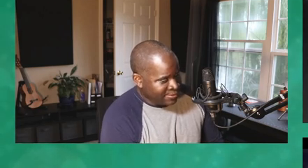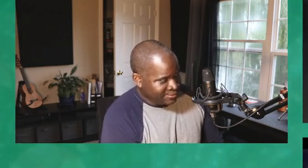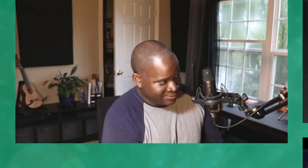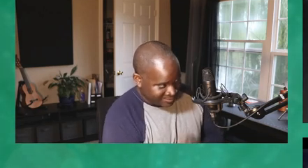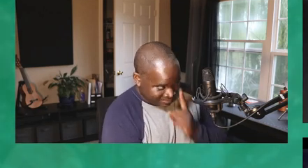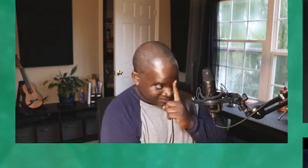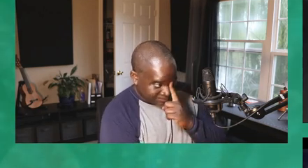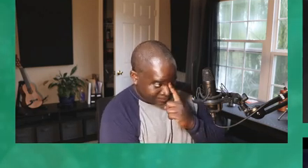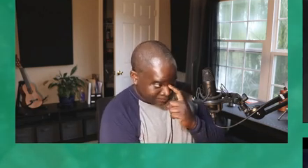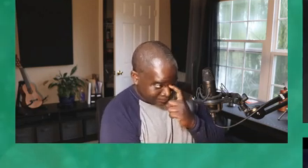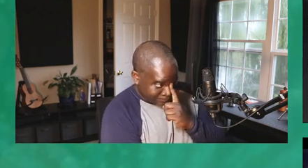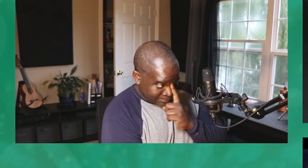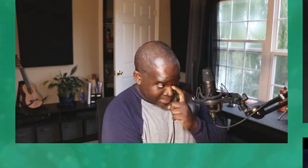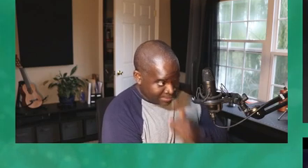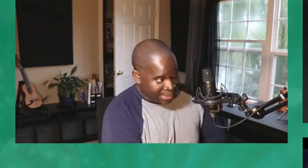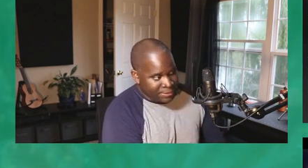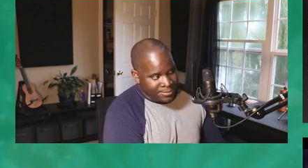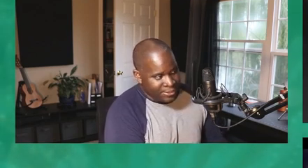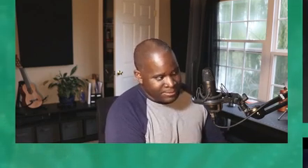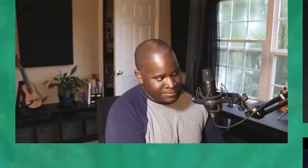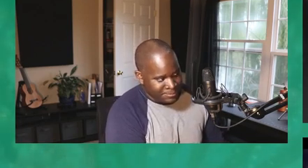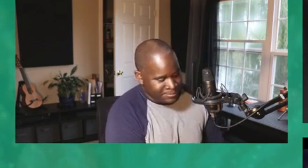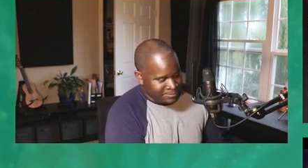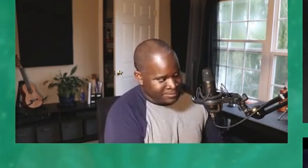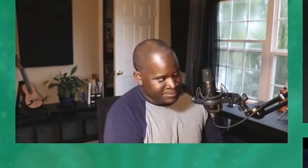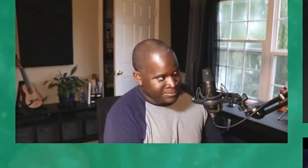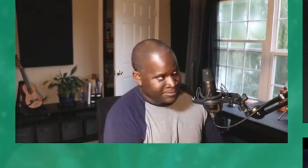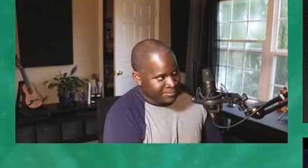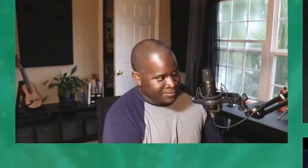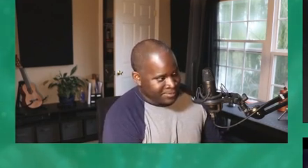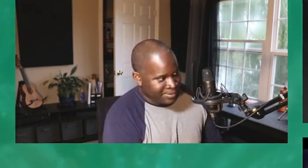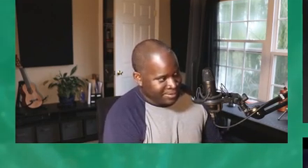little. Head back when I'm good.